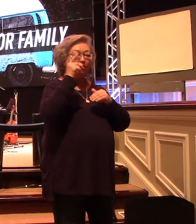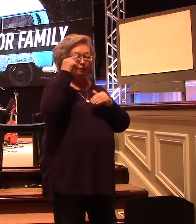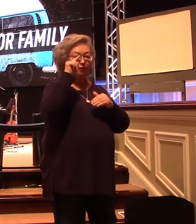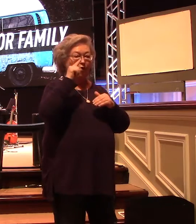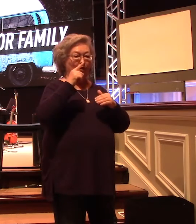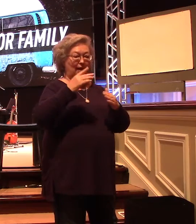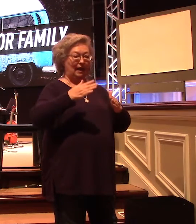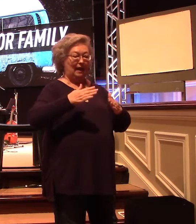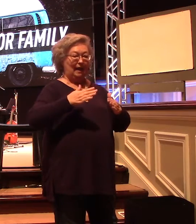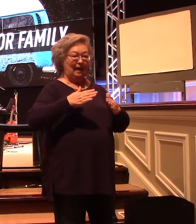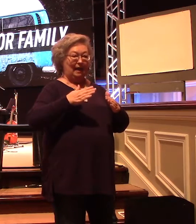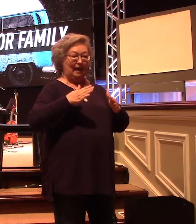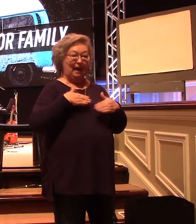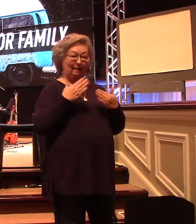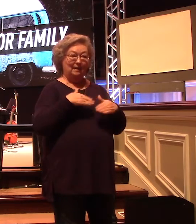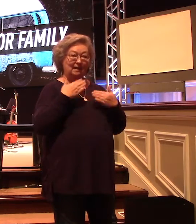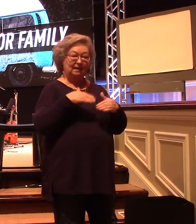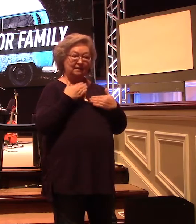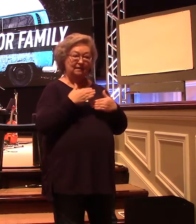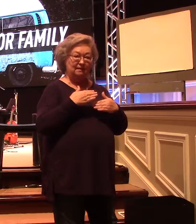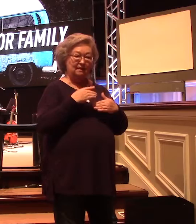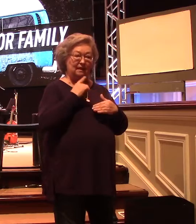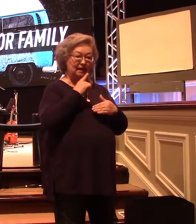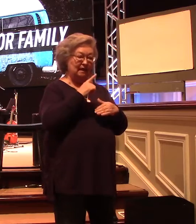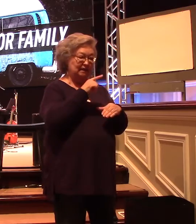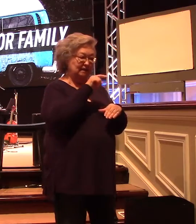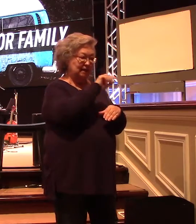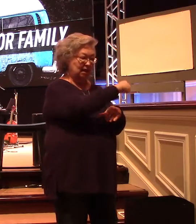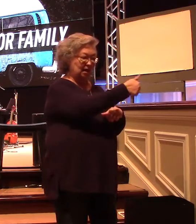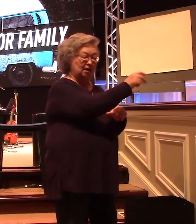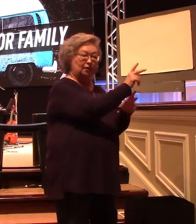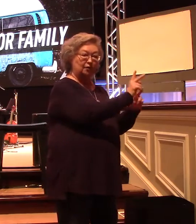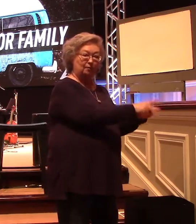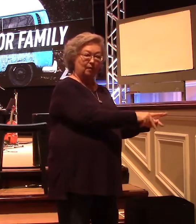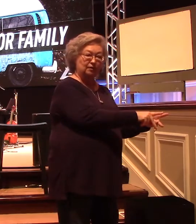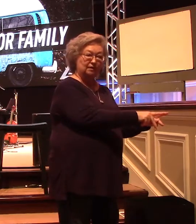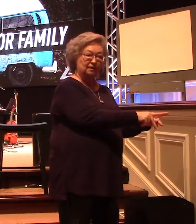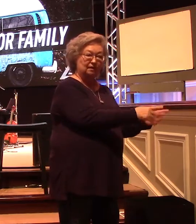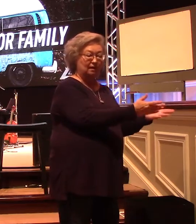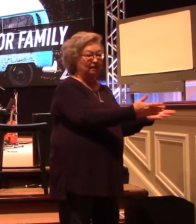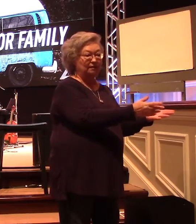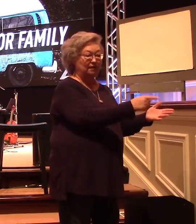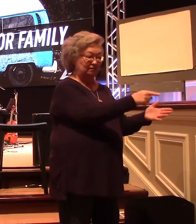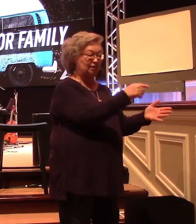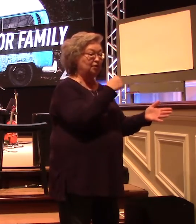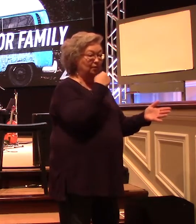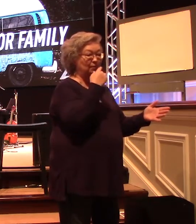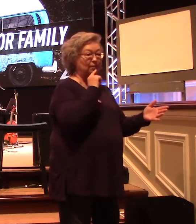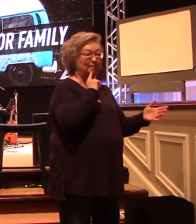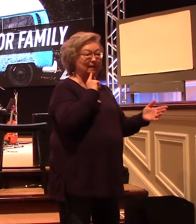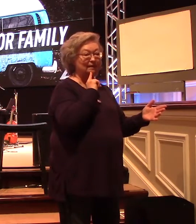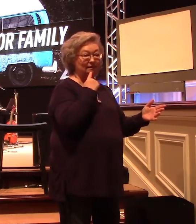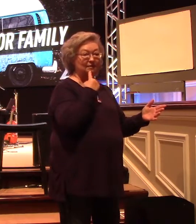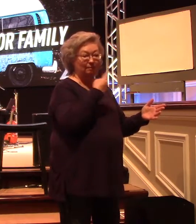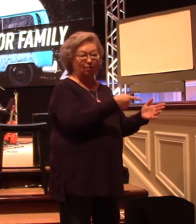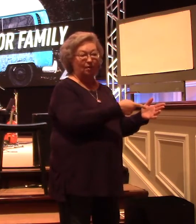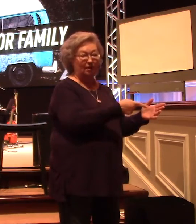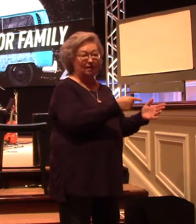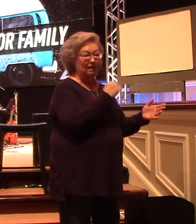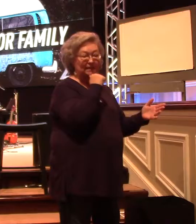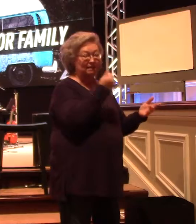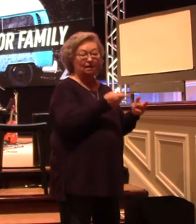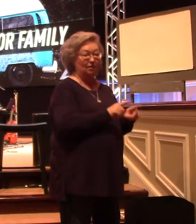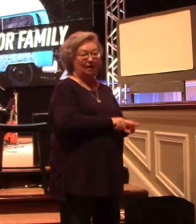disappointment. And sometimes we look to one another. This is not just for the ladies. Guys, we do this too. We look to